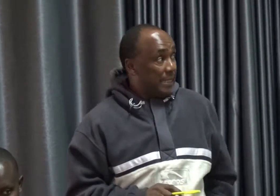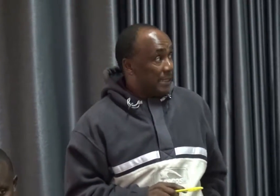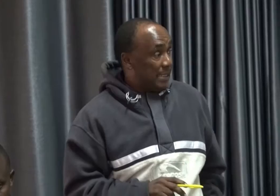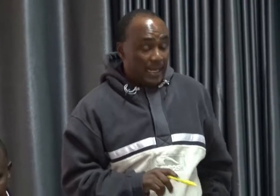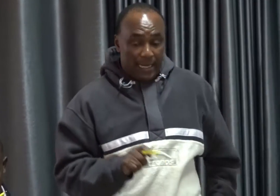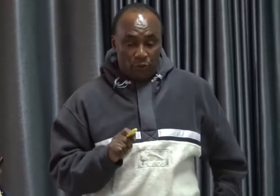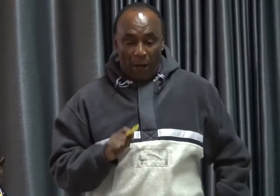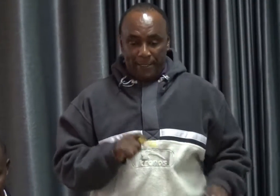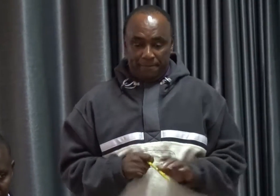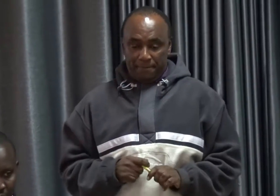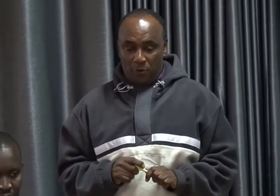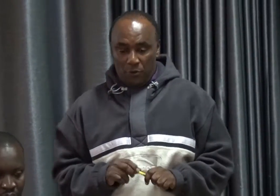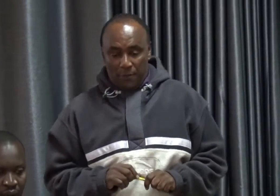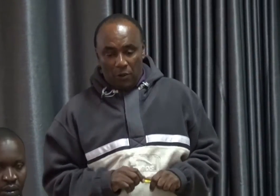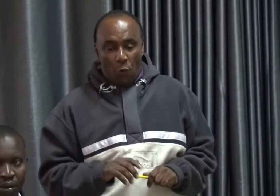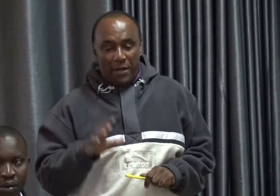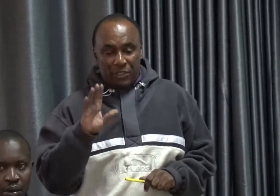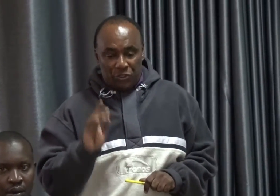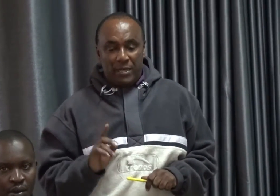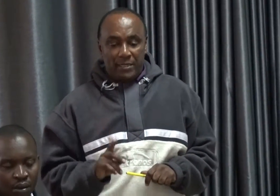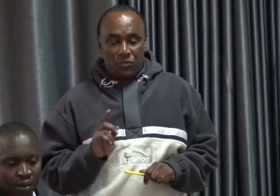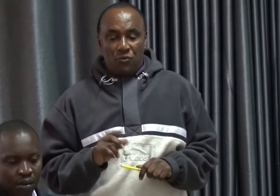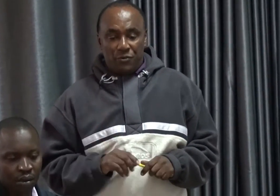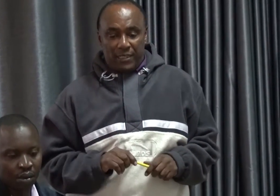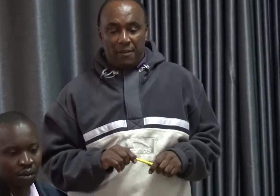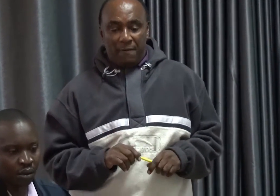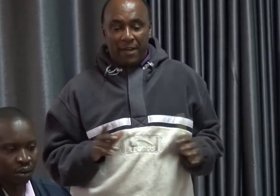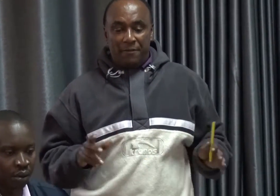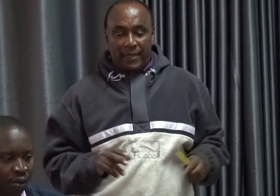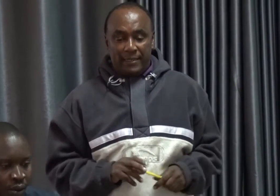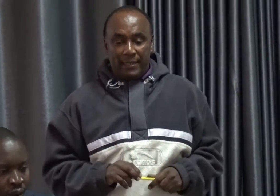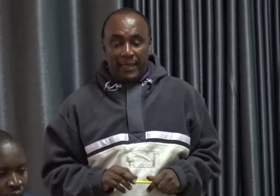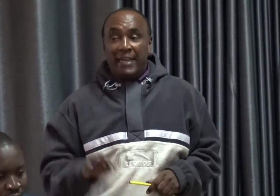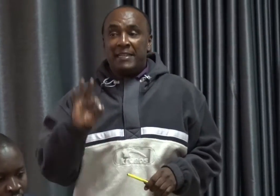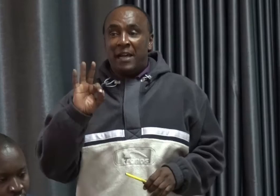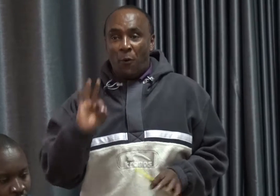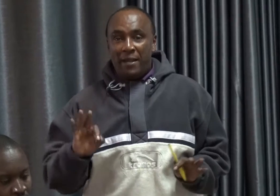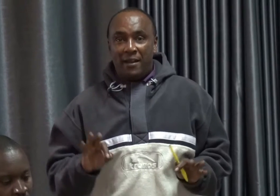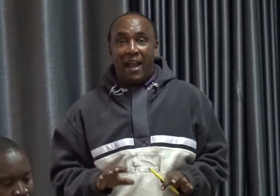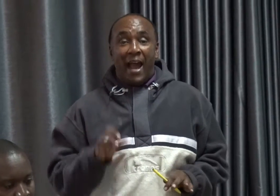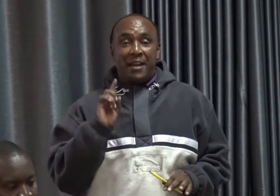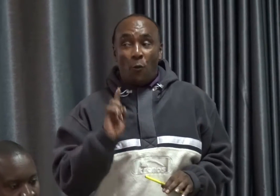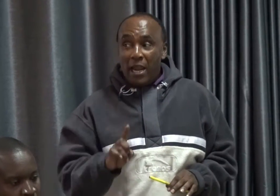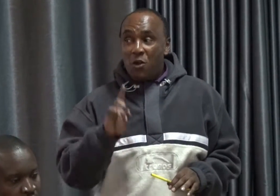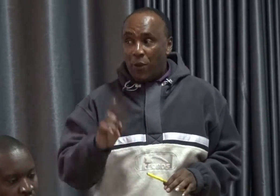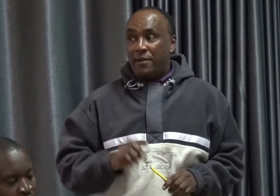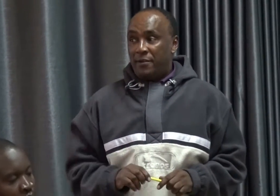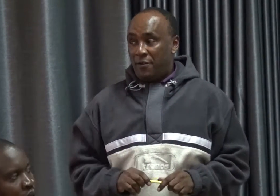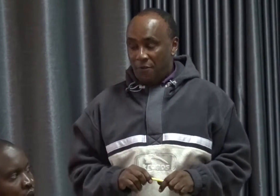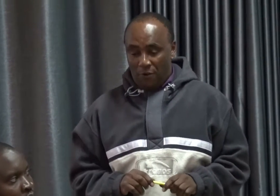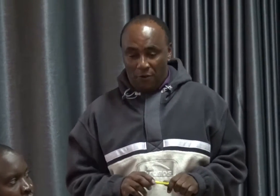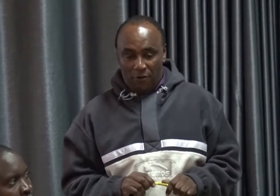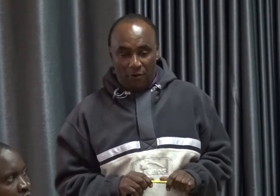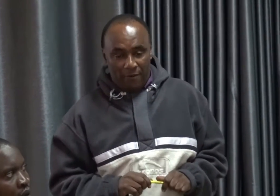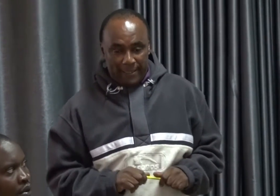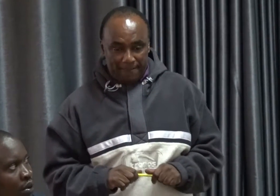not least is when. When students do self-advocate, it is a win, and a win-win